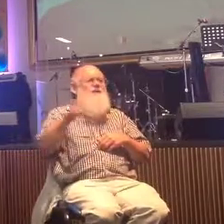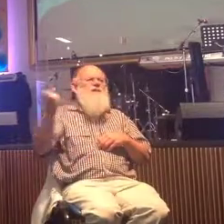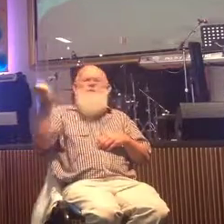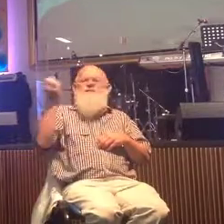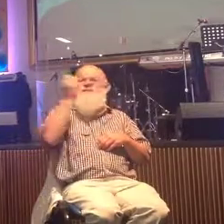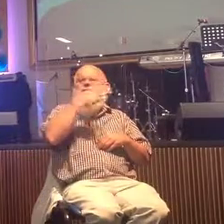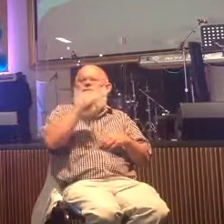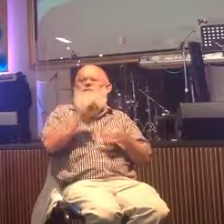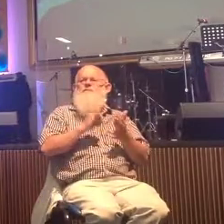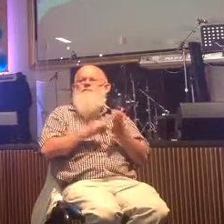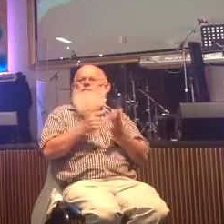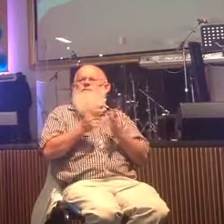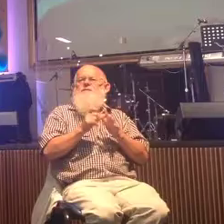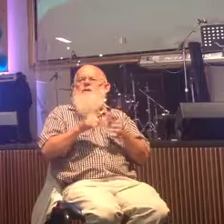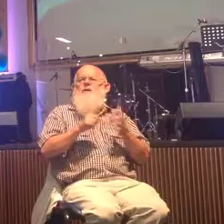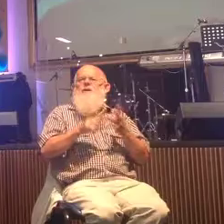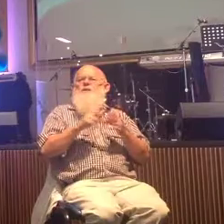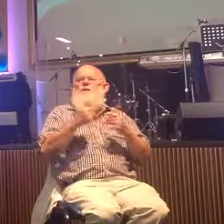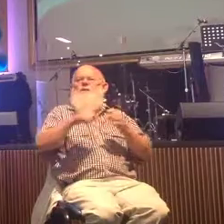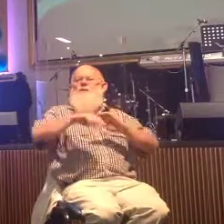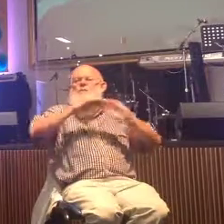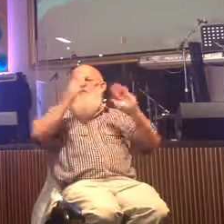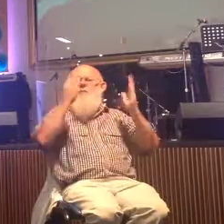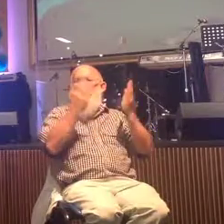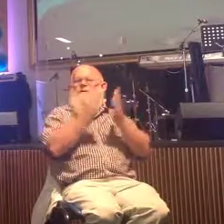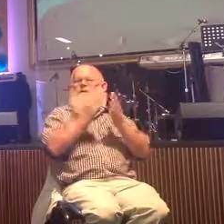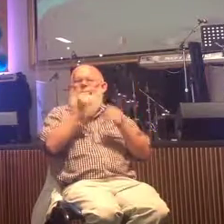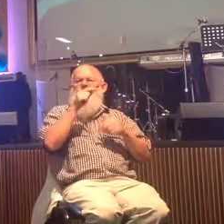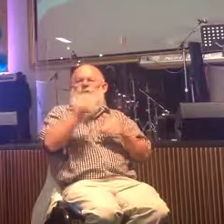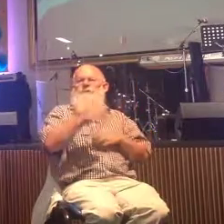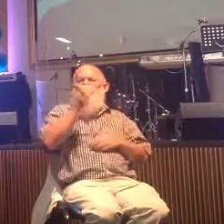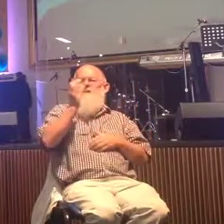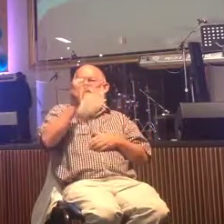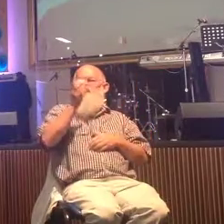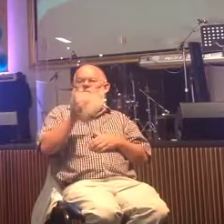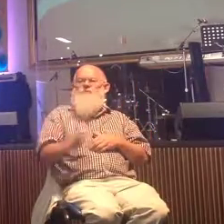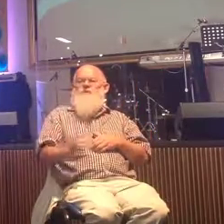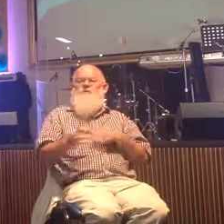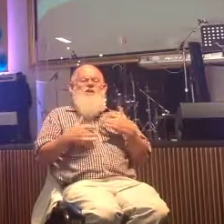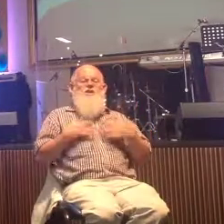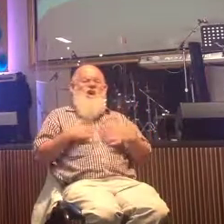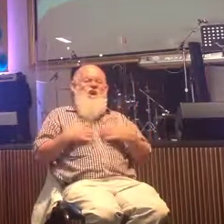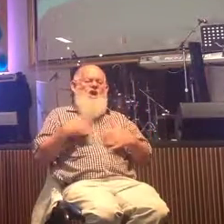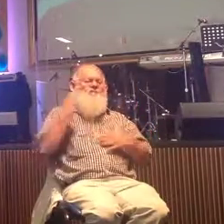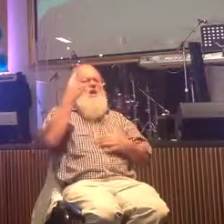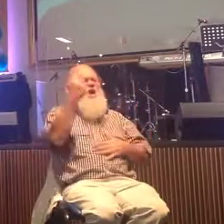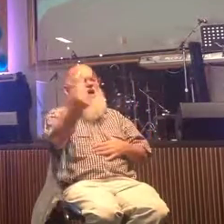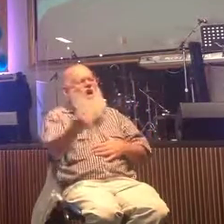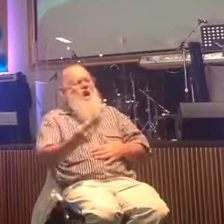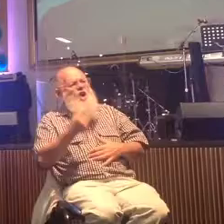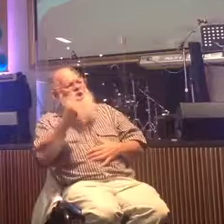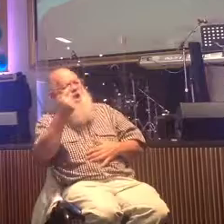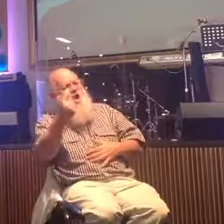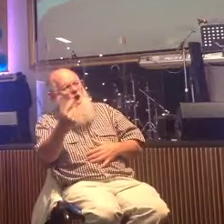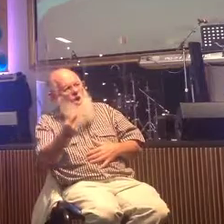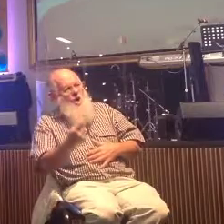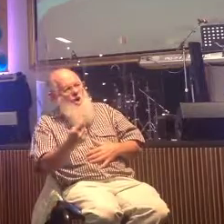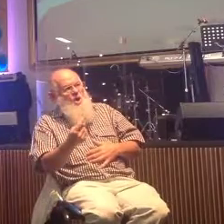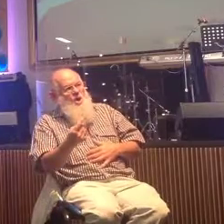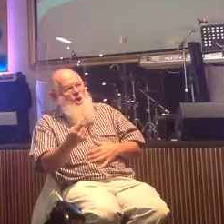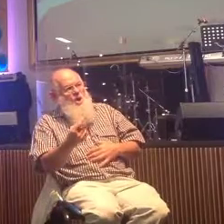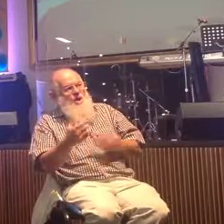spiritual side of the world. See, this person's life, being alone, being isolated,